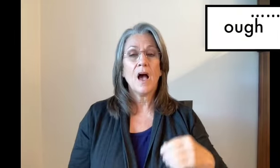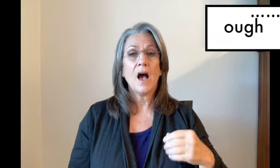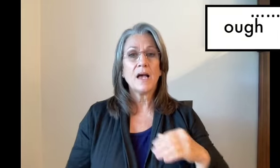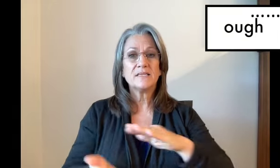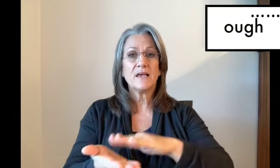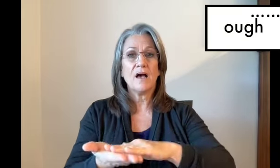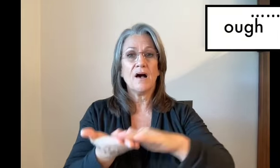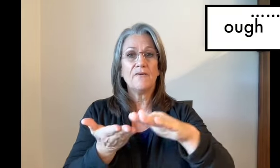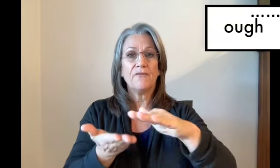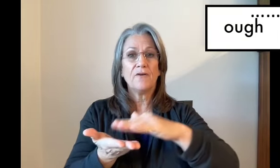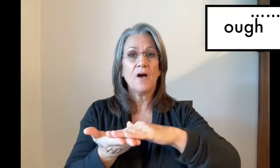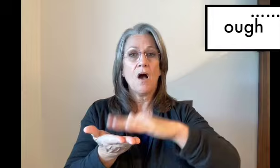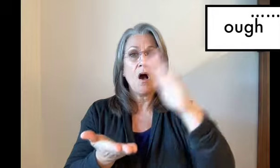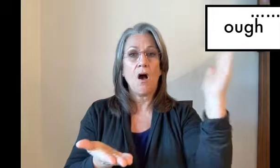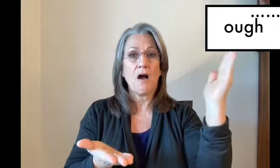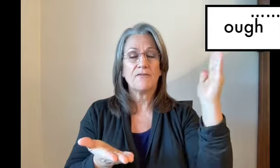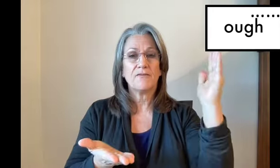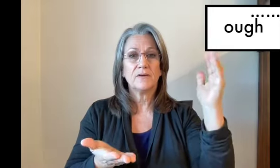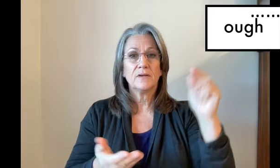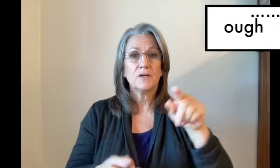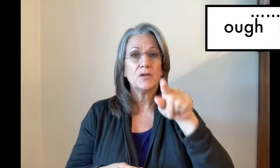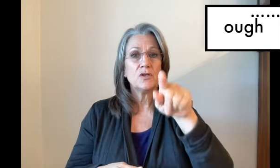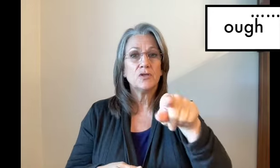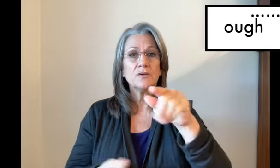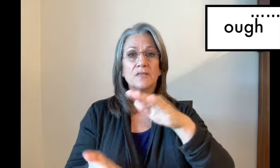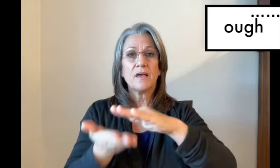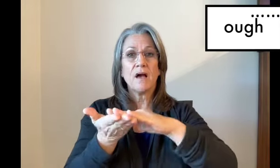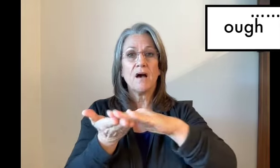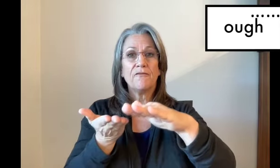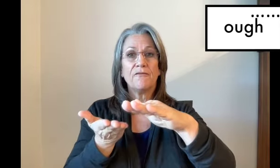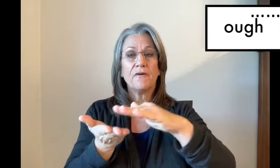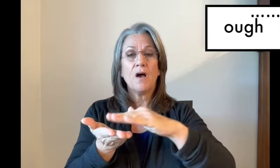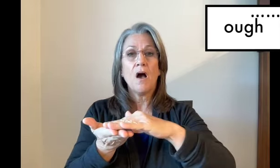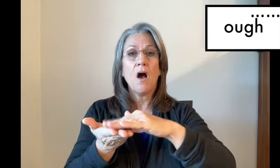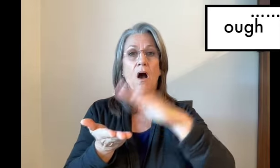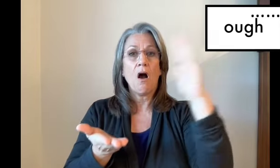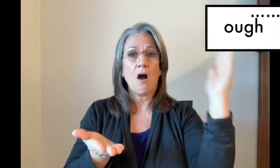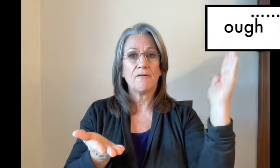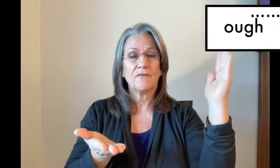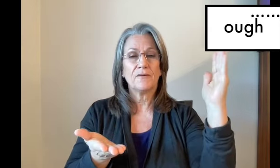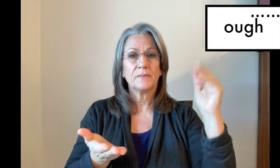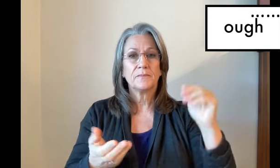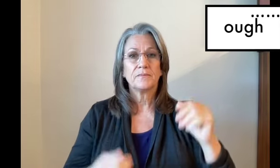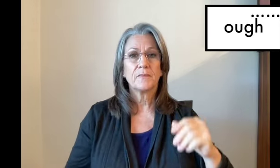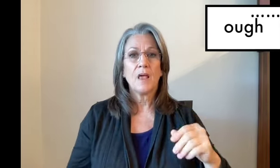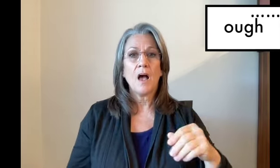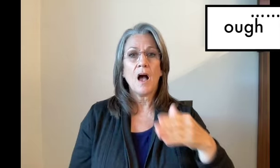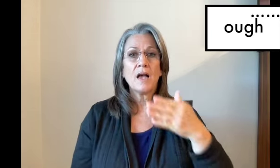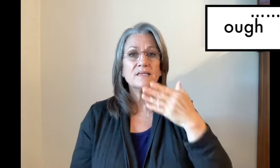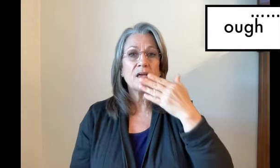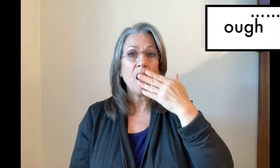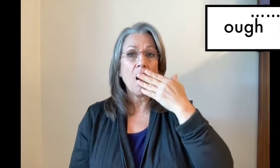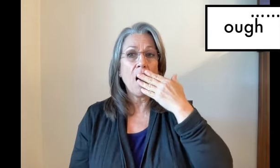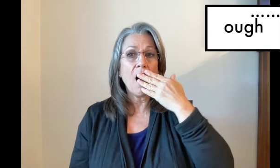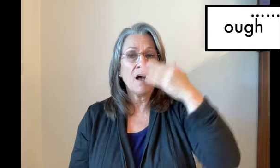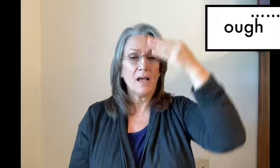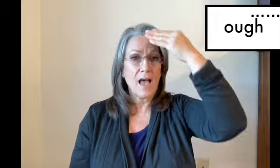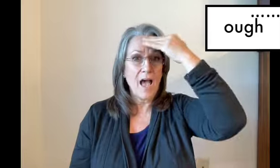I say uff, off. You say uff, off. I say ah,